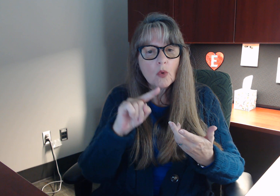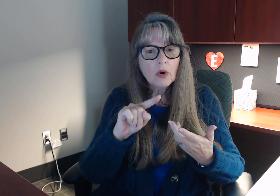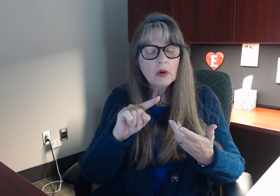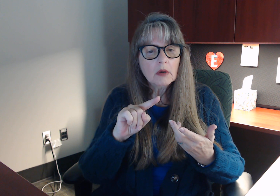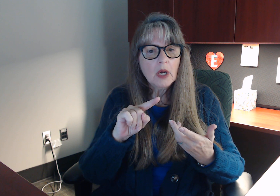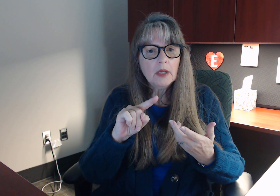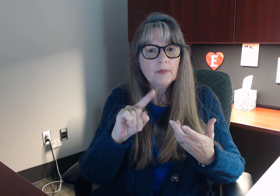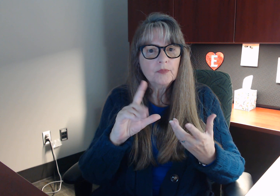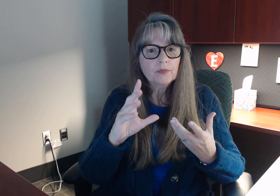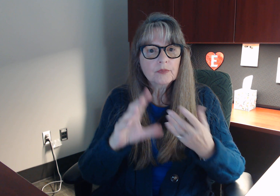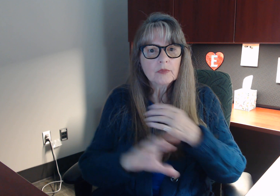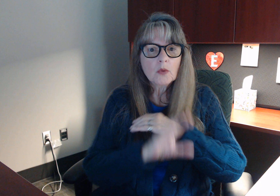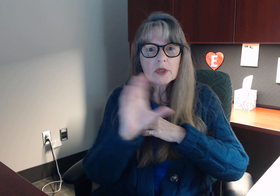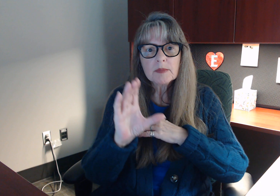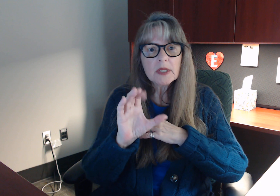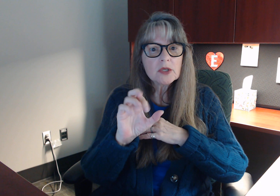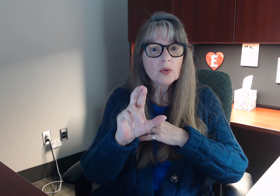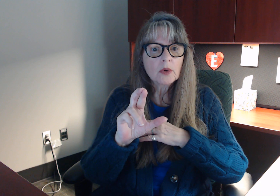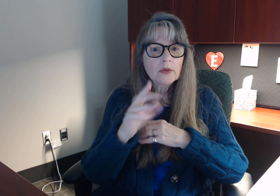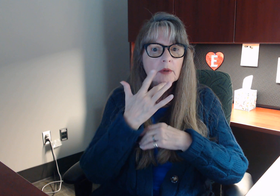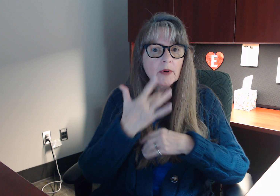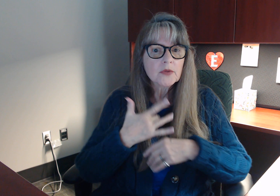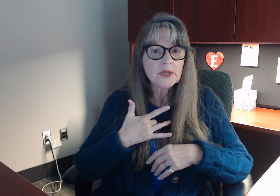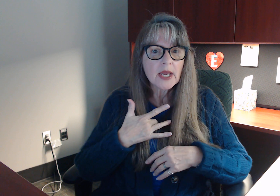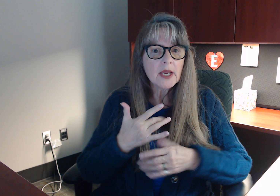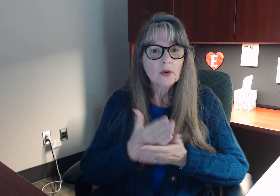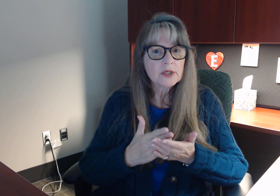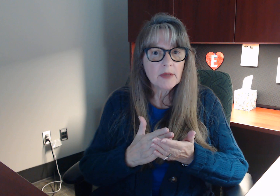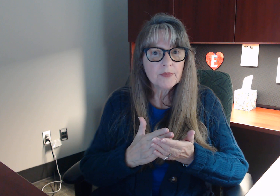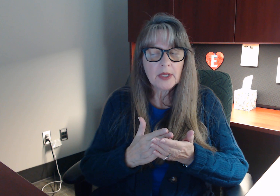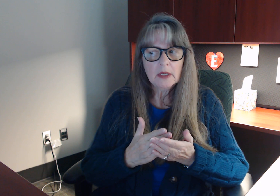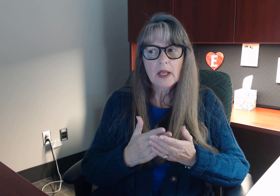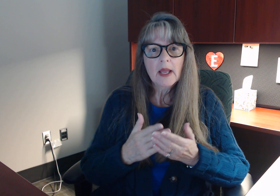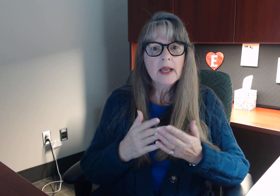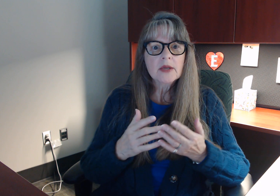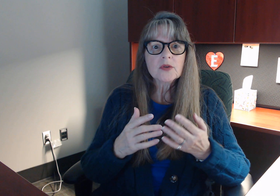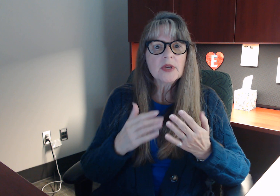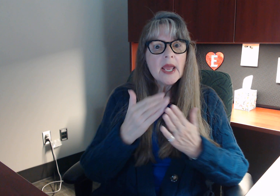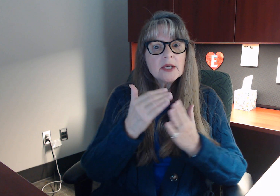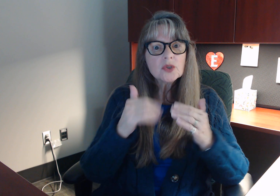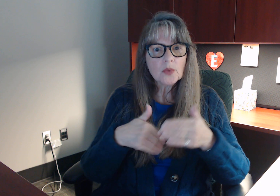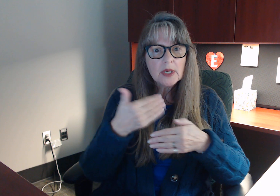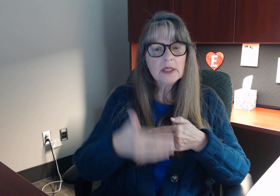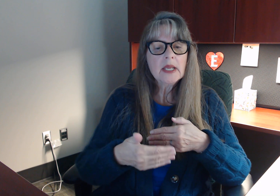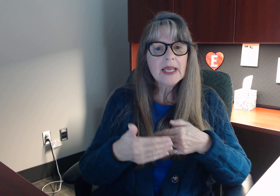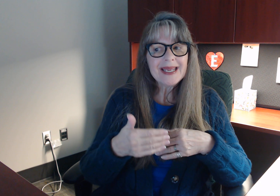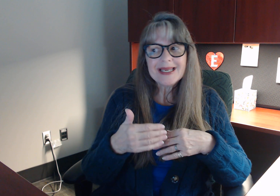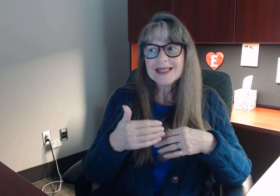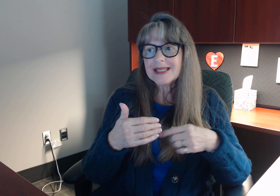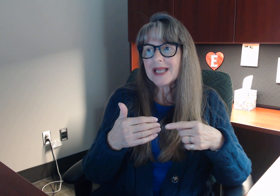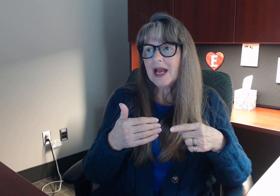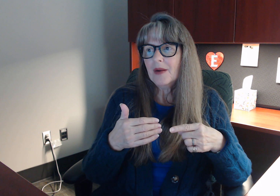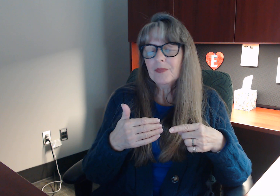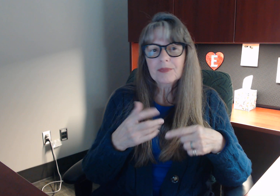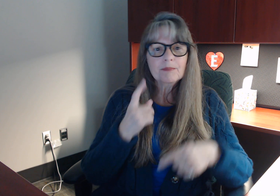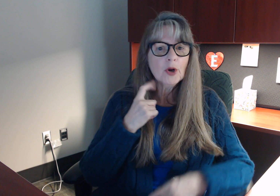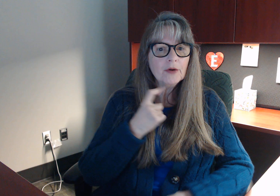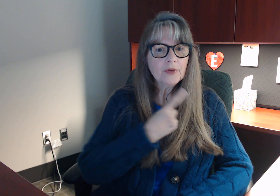for Christmas or their birthday or something. So the next one is